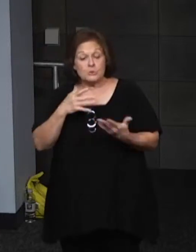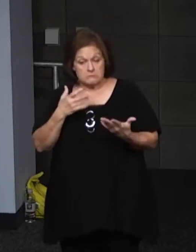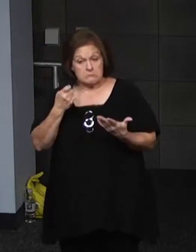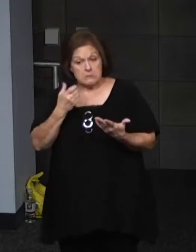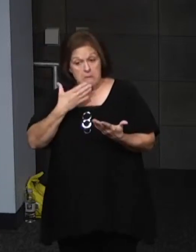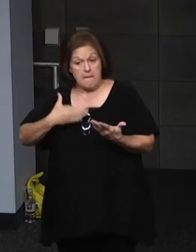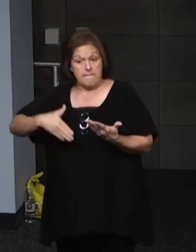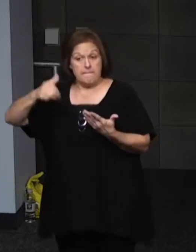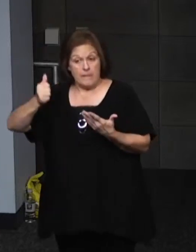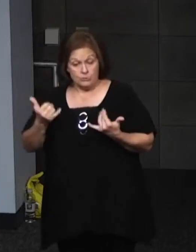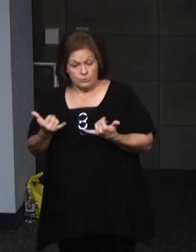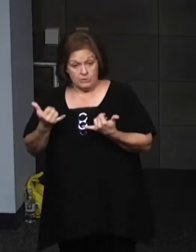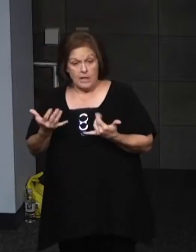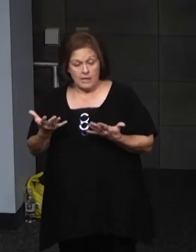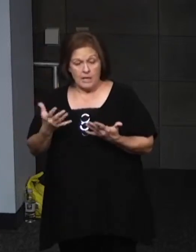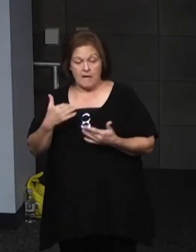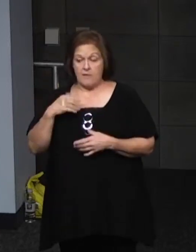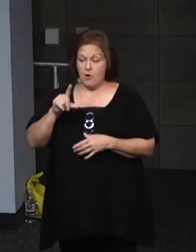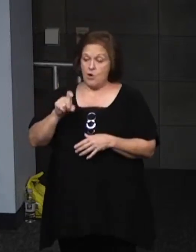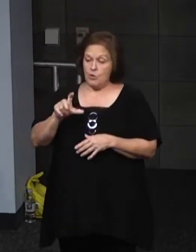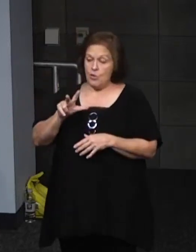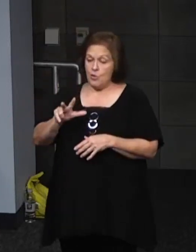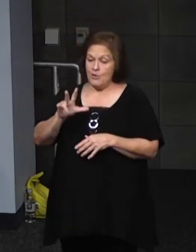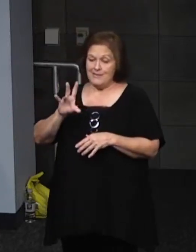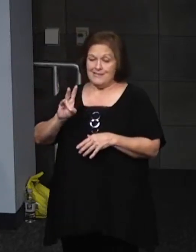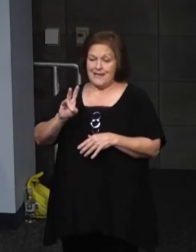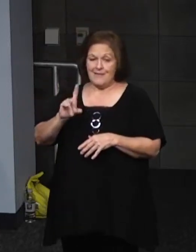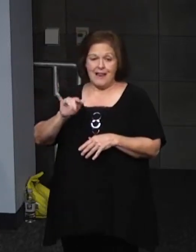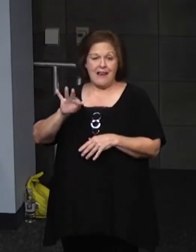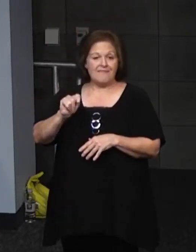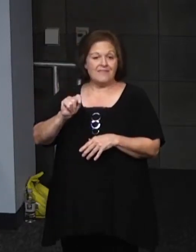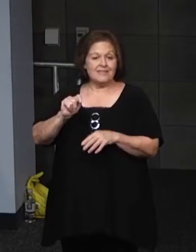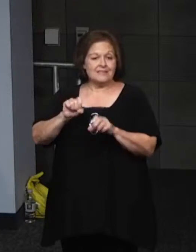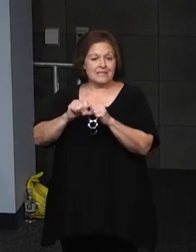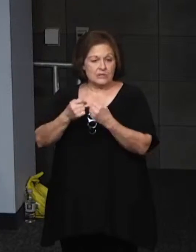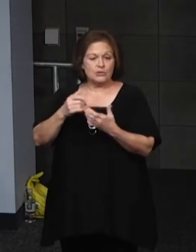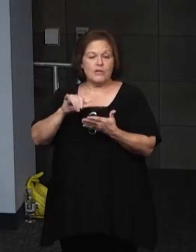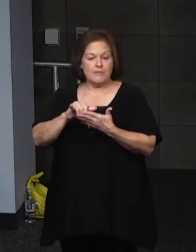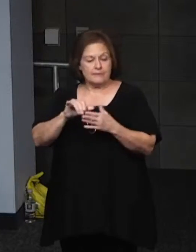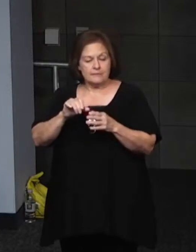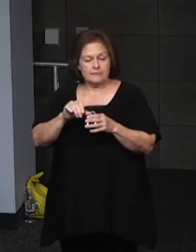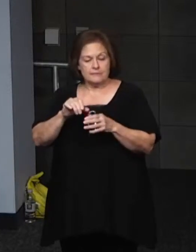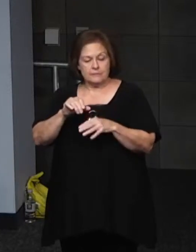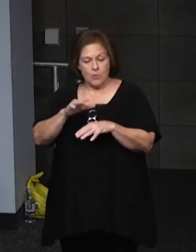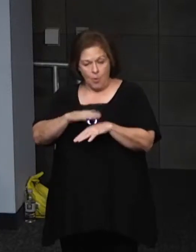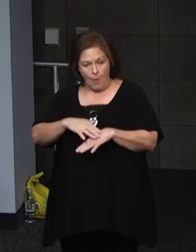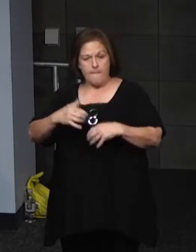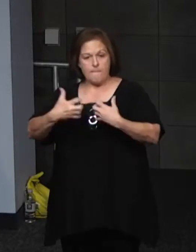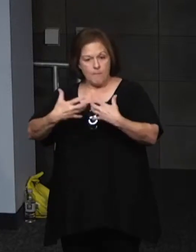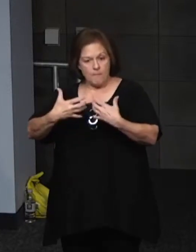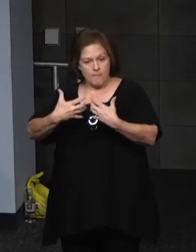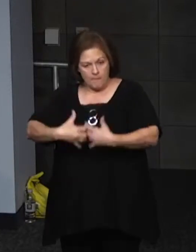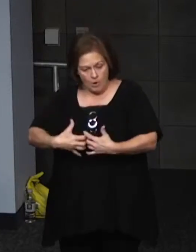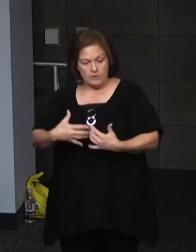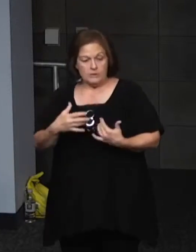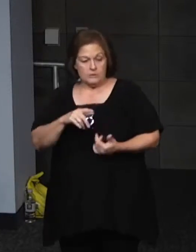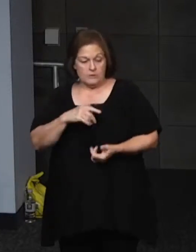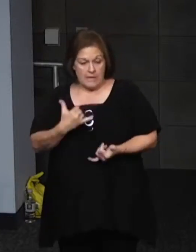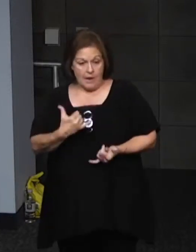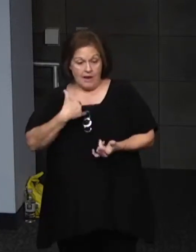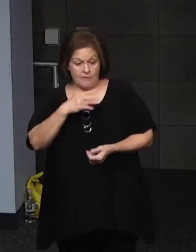today. We have 137 lift stations that are on portable pumps or generators, but we now have 22